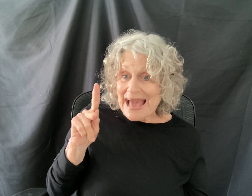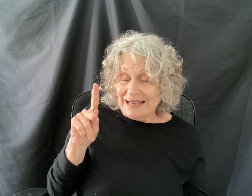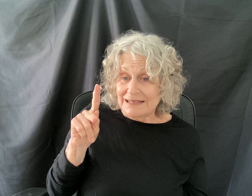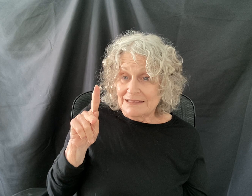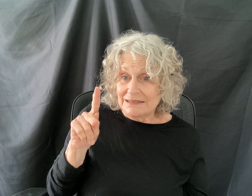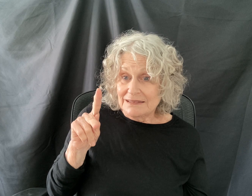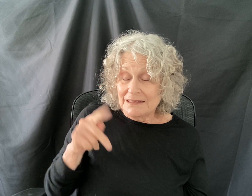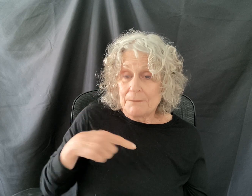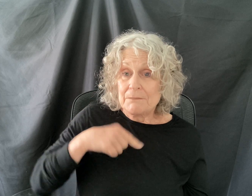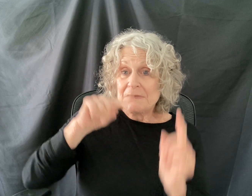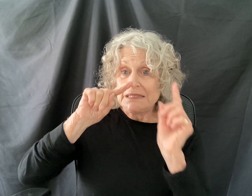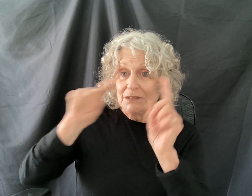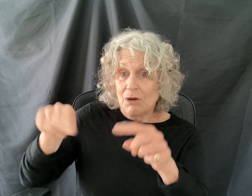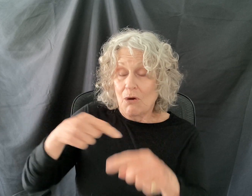Back.